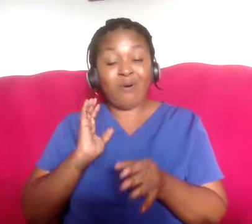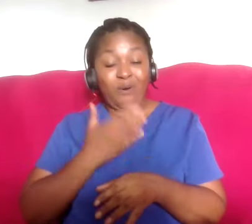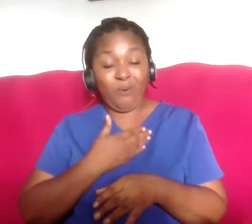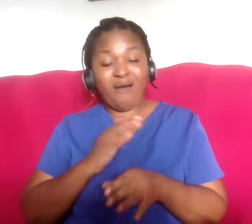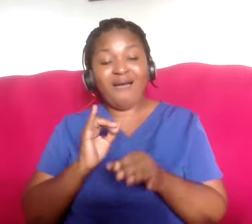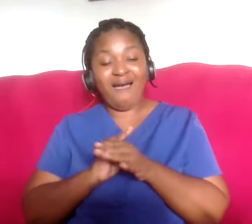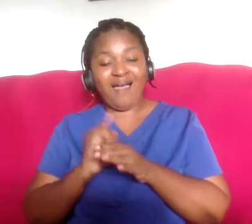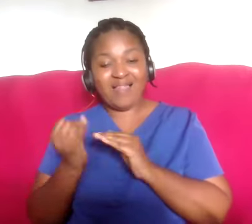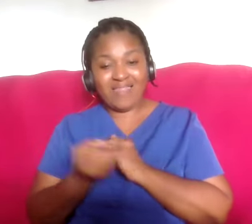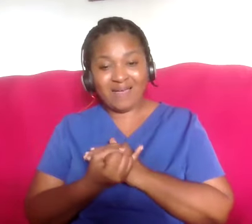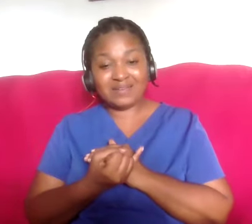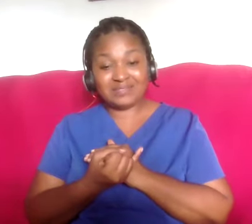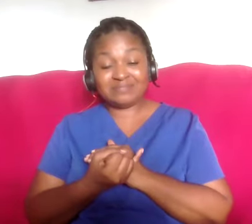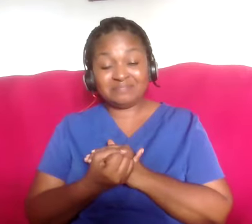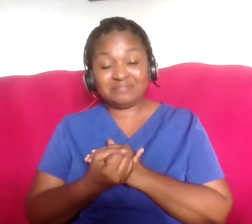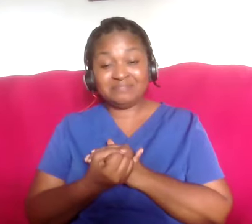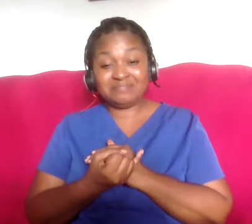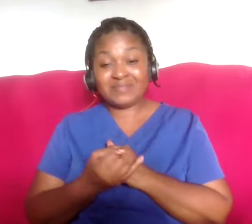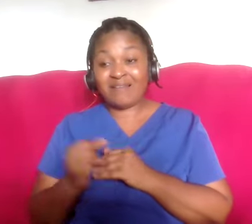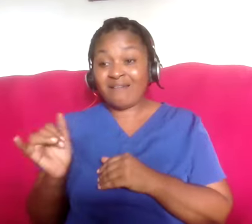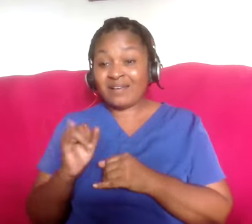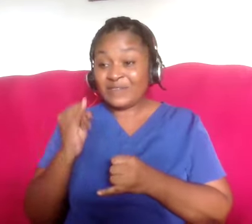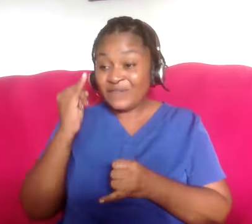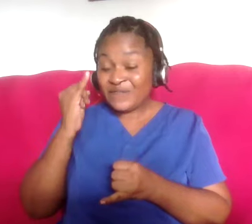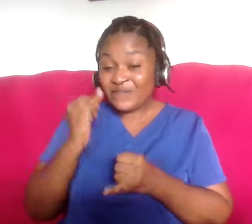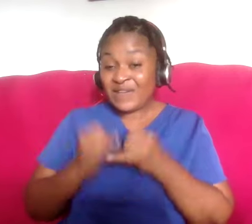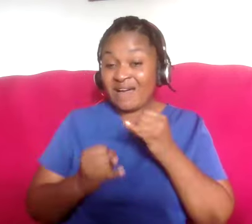As the final hours of the year unfold,